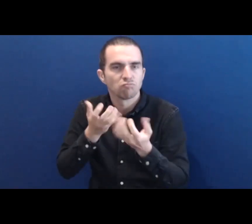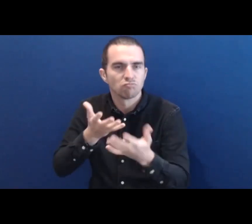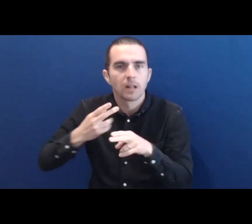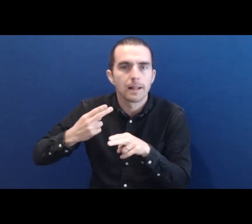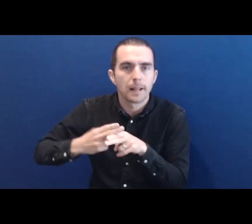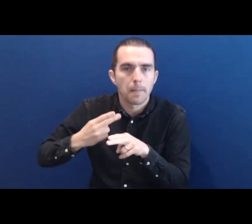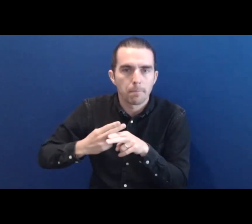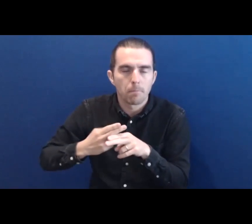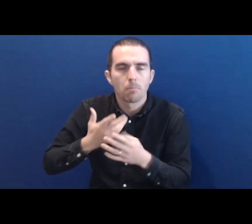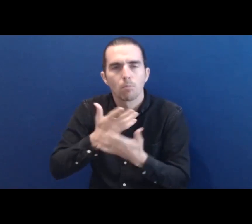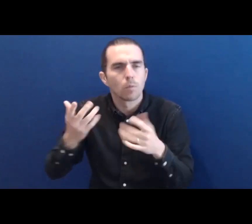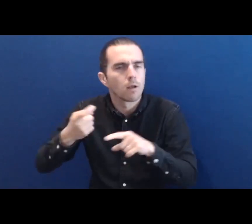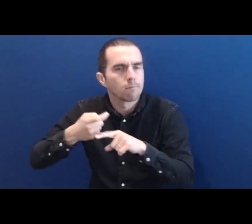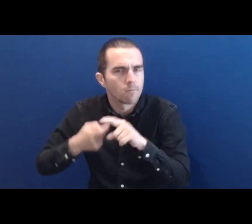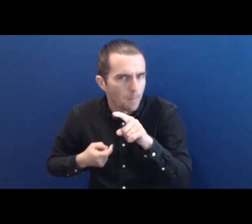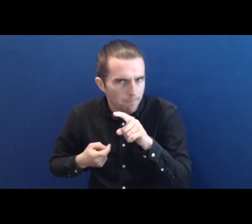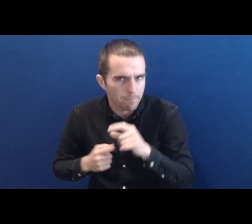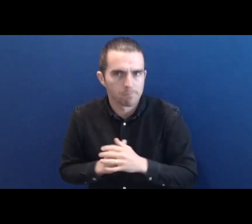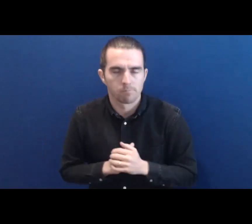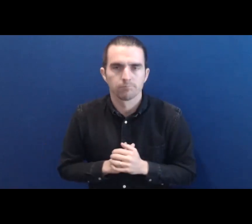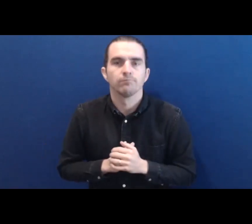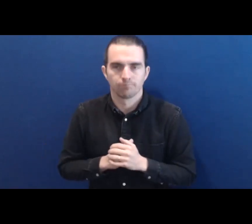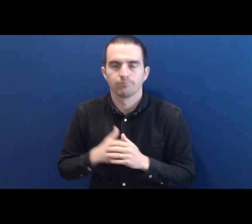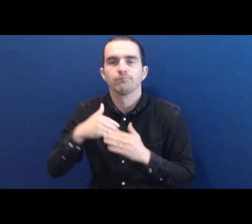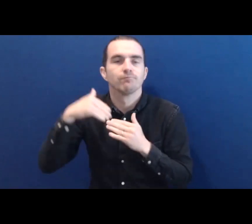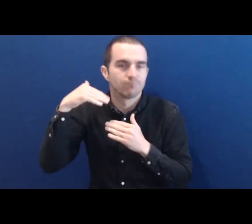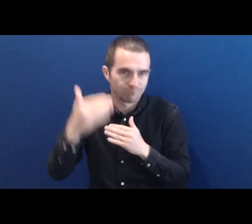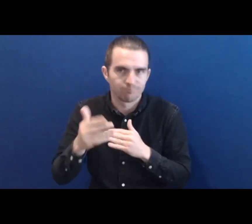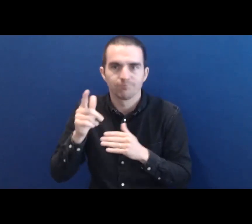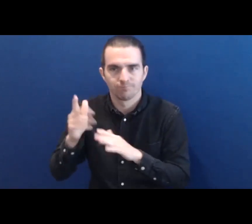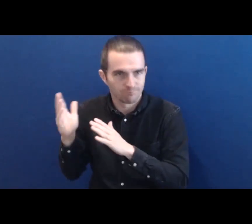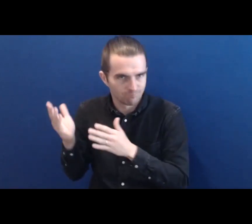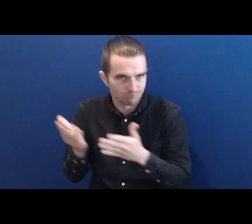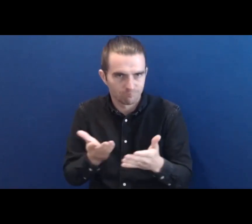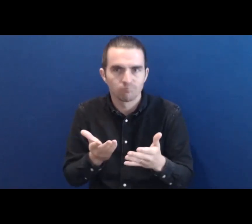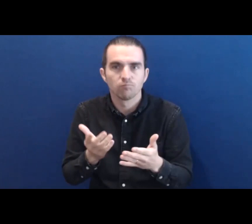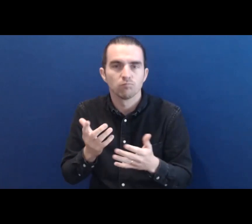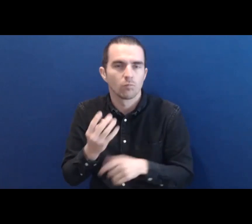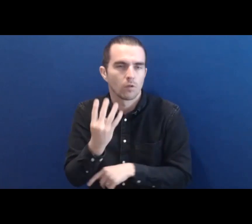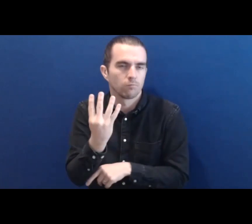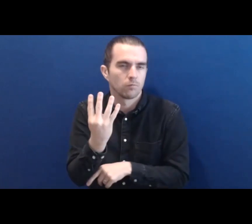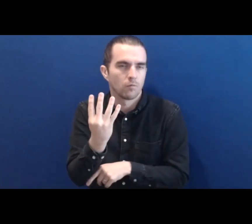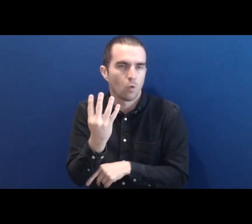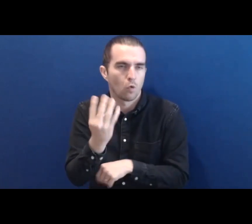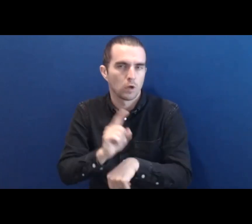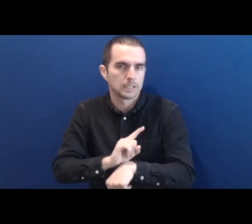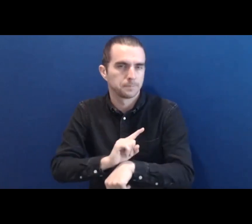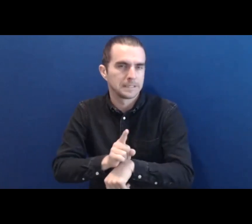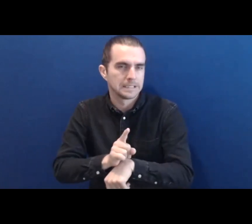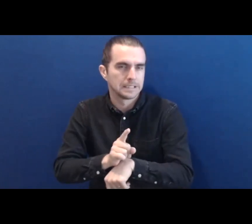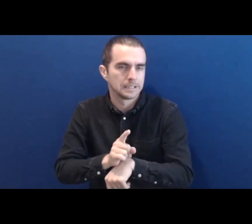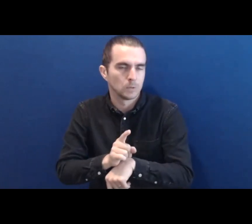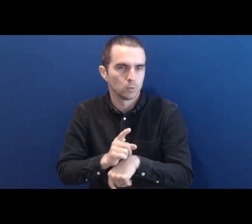then they will each have around 4 minutes to introduce themselves. After that, we